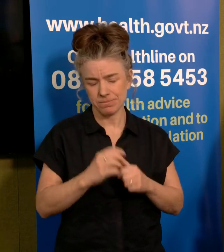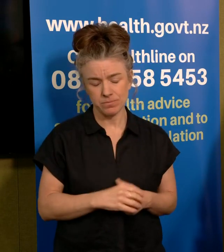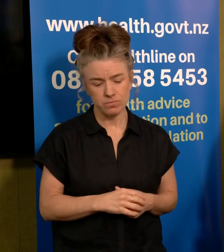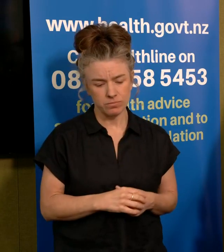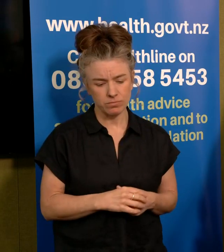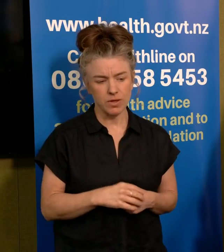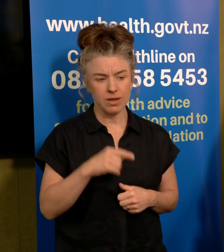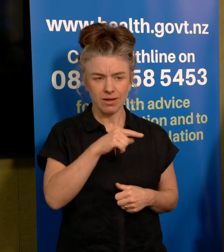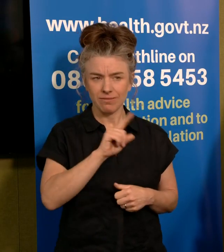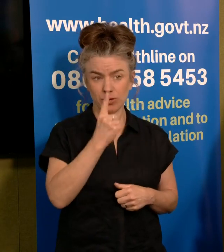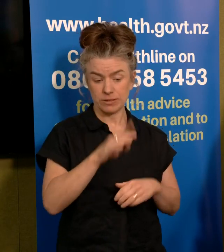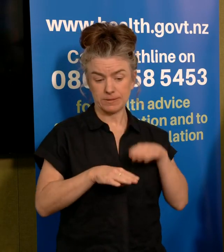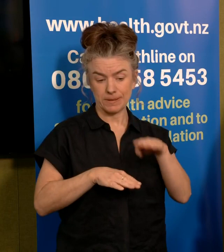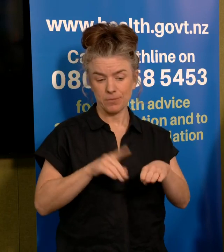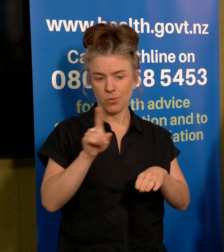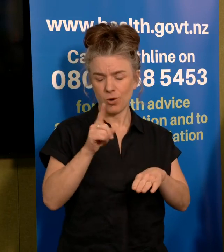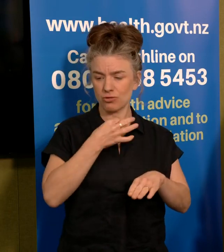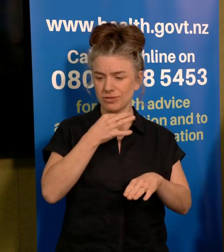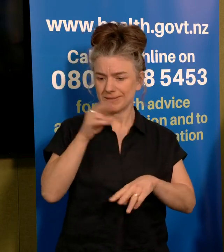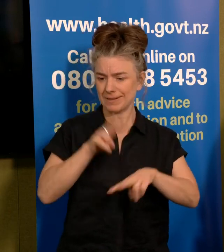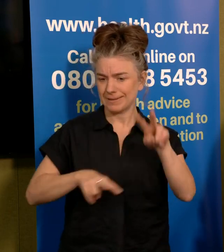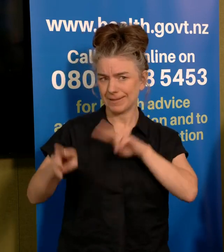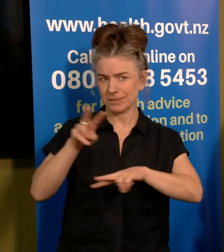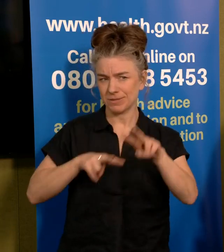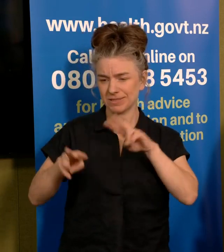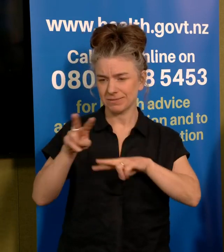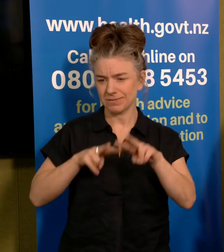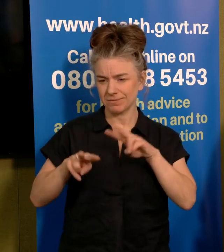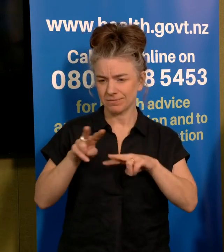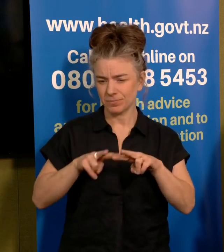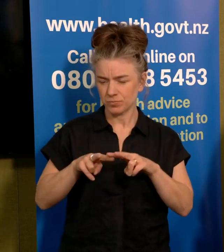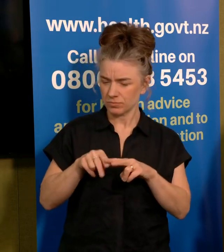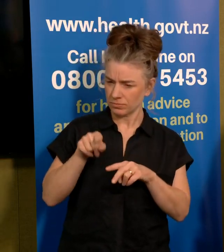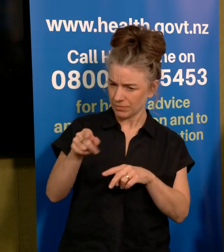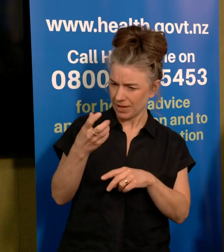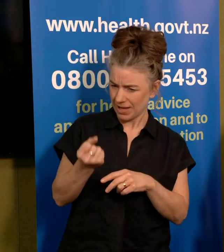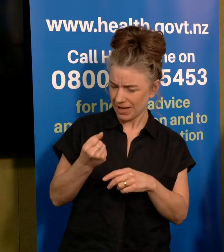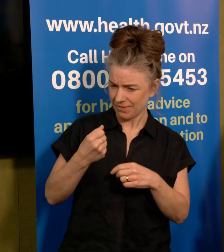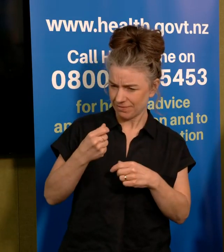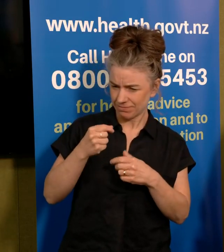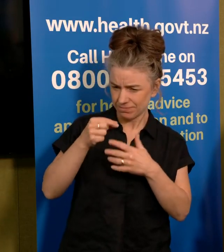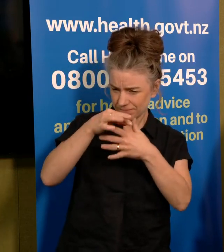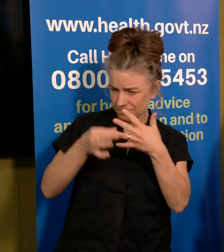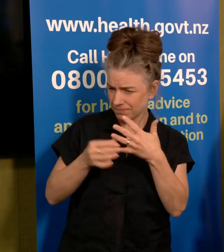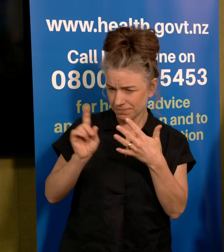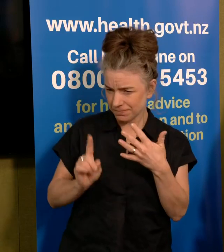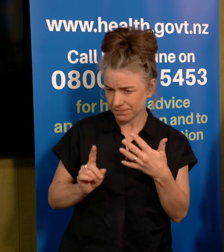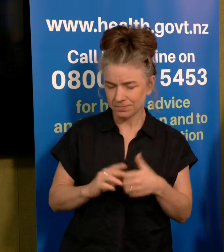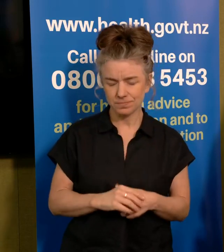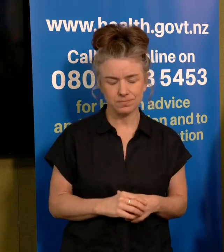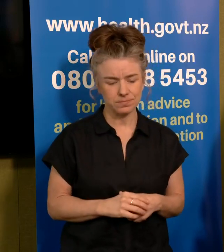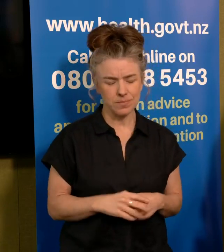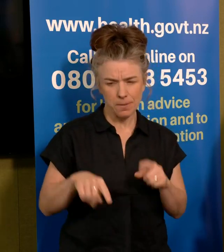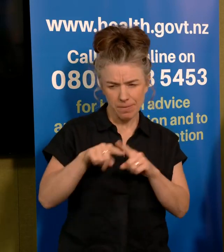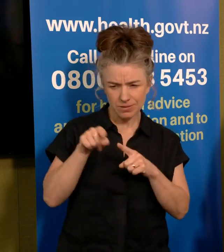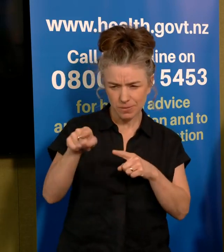a risk assessment done based on their own symptoms, so an individualised risk assessment, and based on